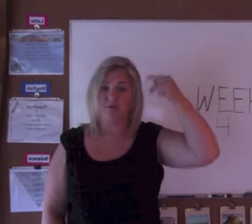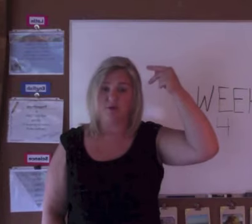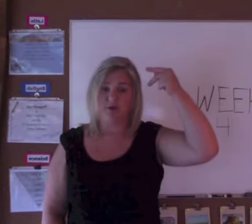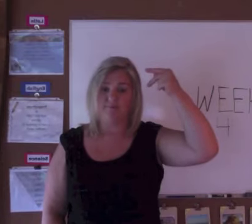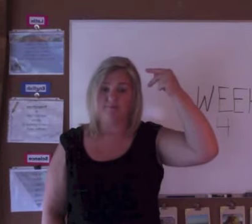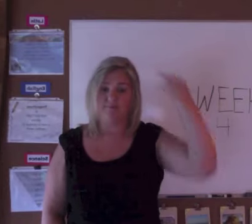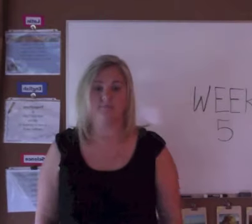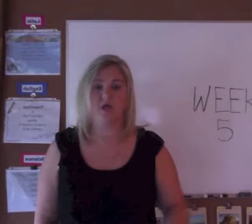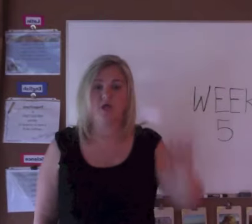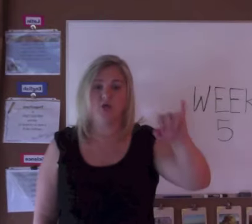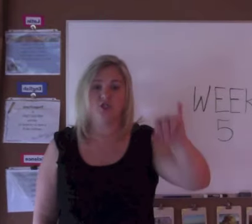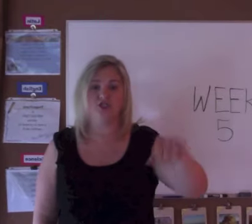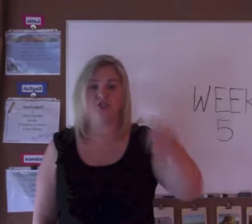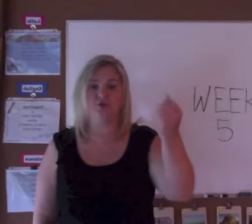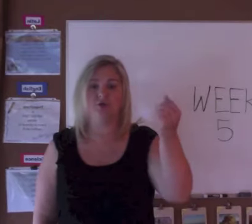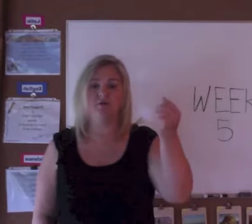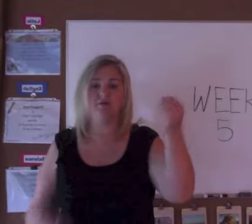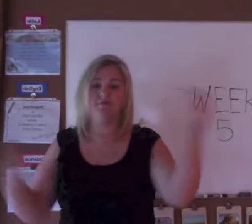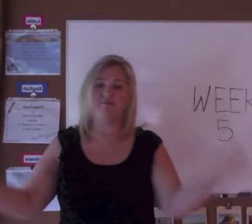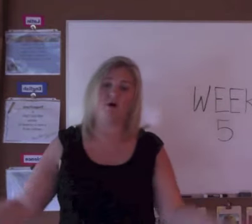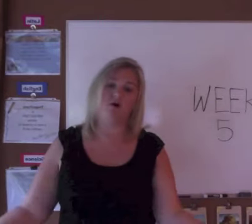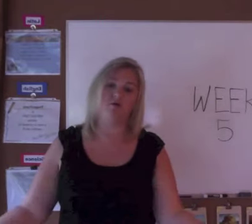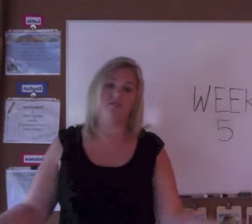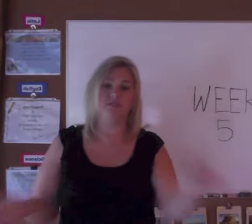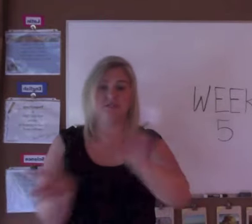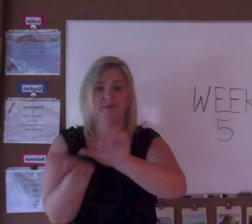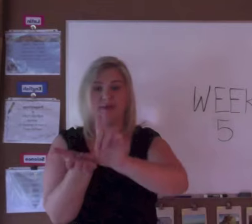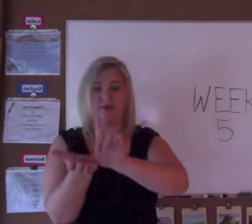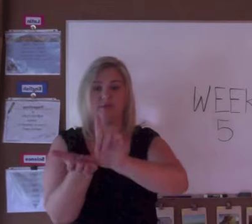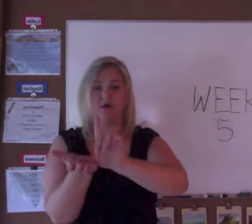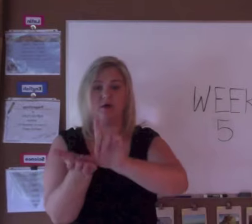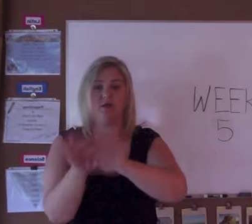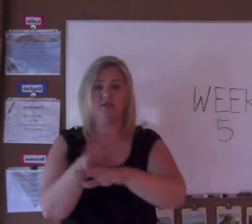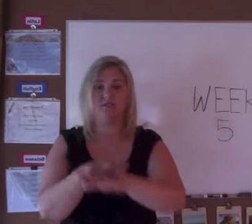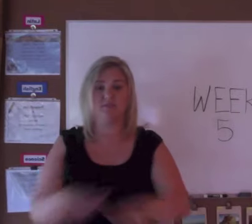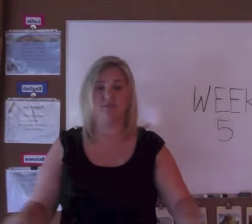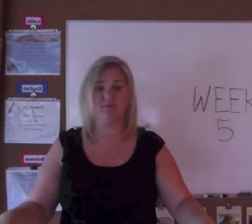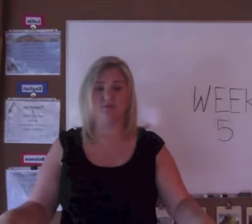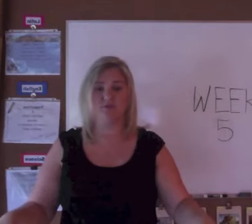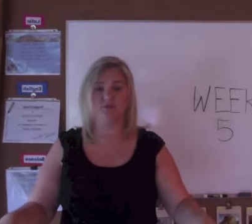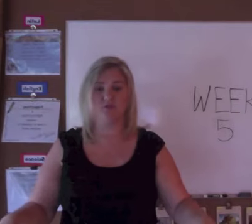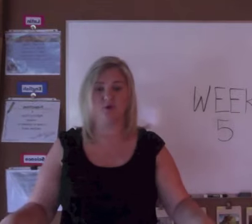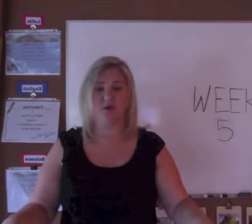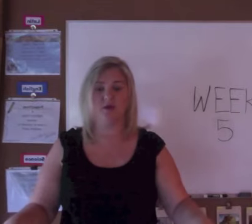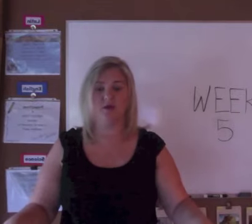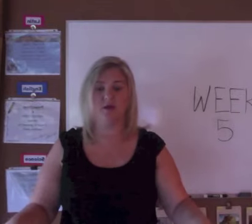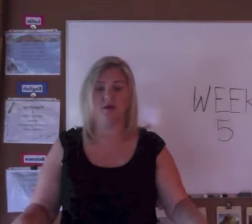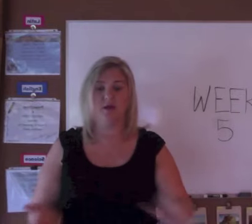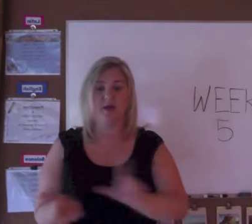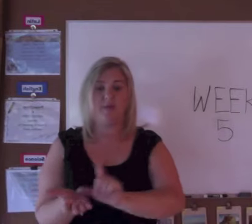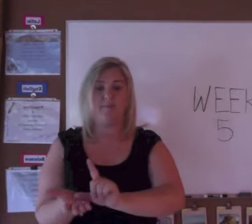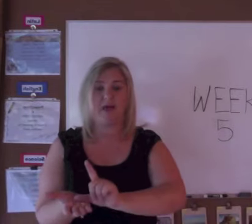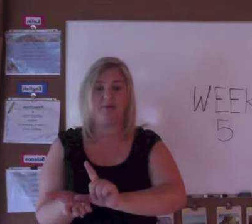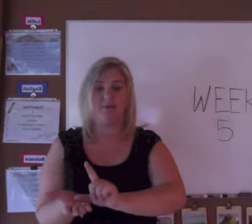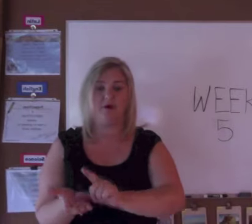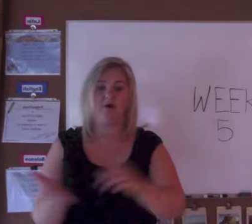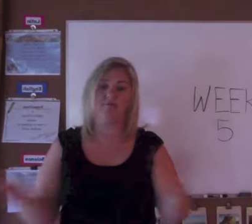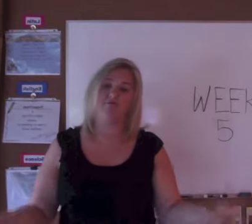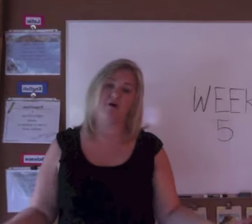Buddha. Judah falls to Babylon, temple destroyed. Babylon